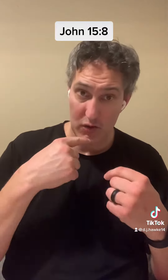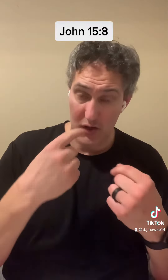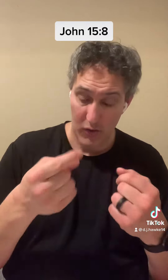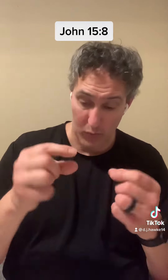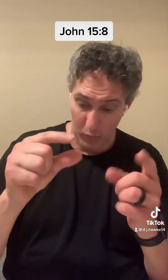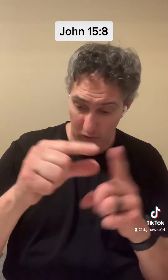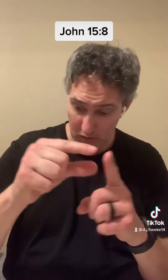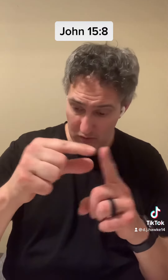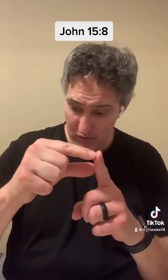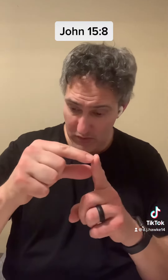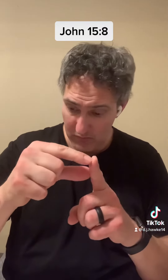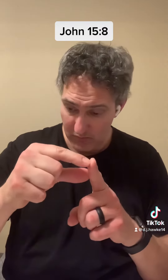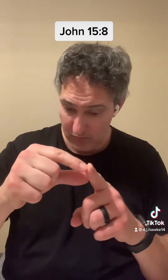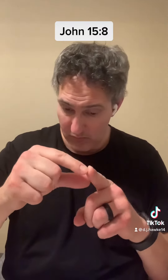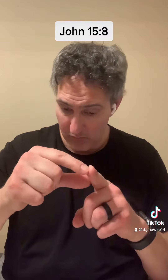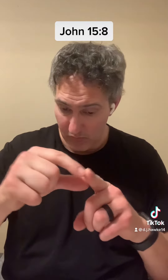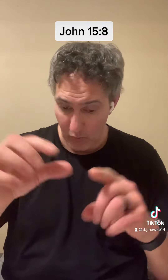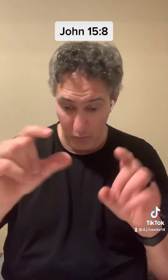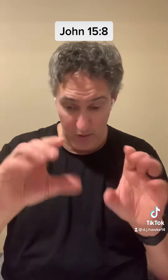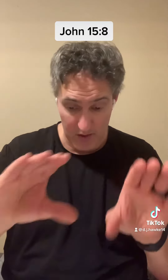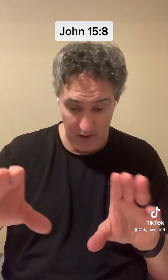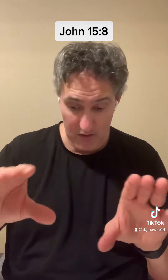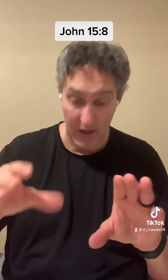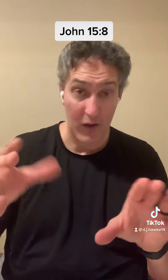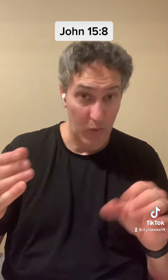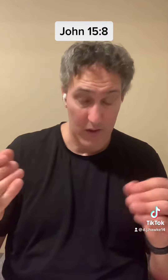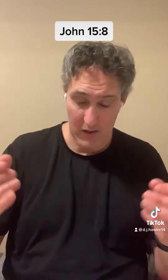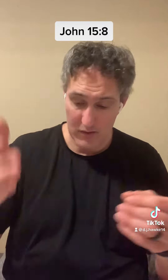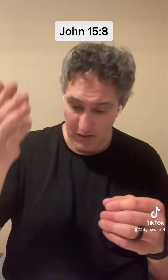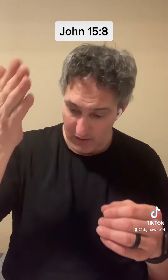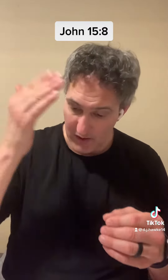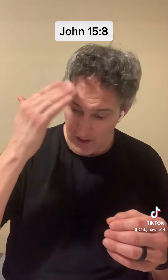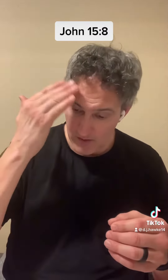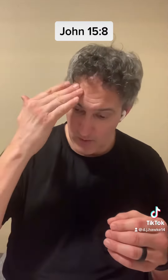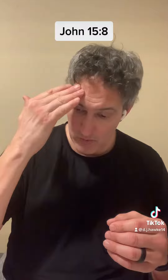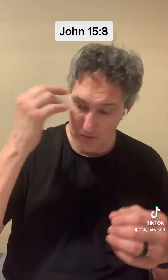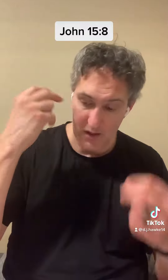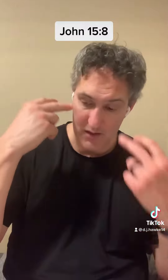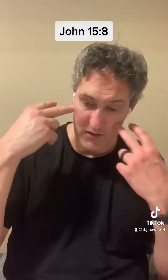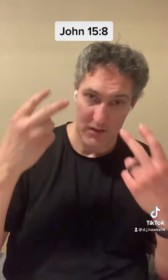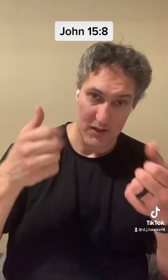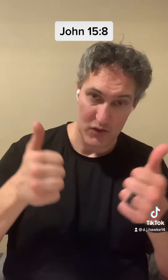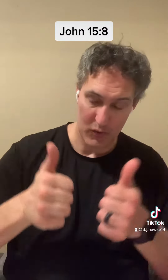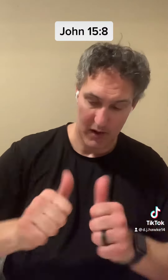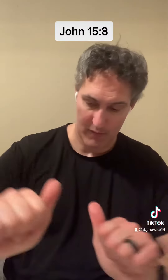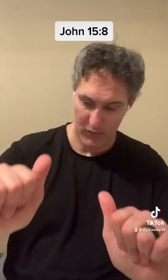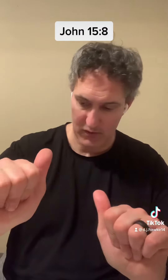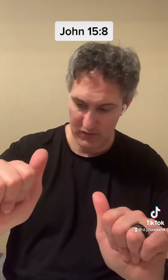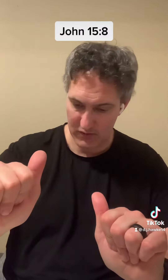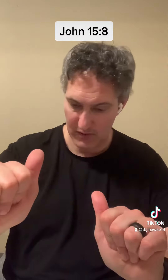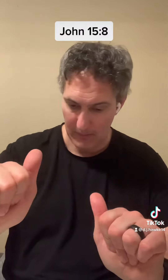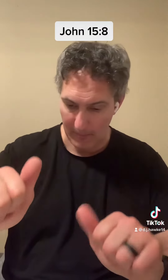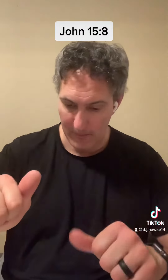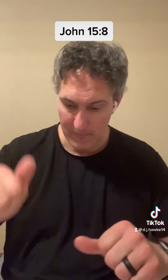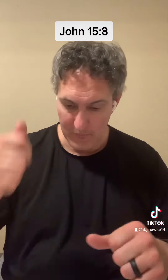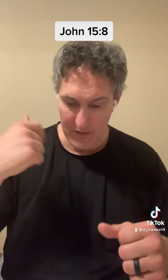share it in words or deeds, God knows and sees your efforts.